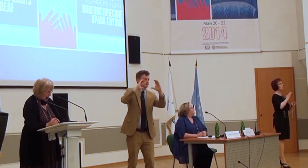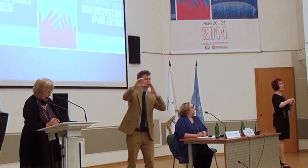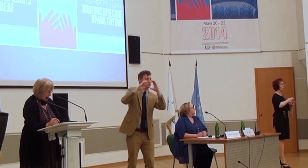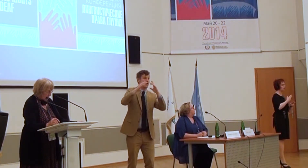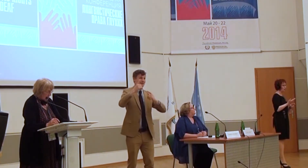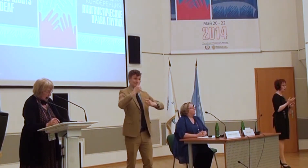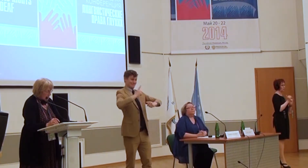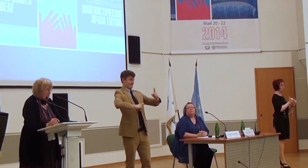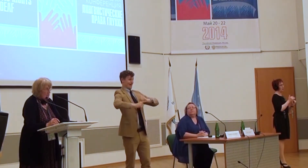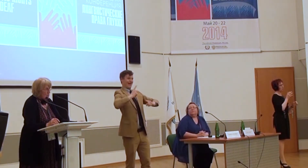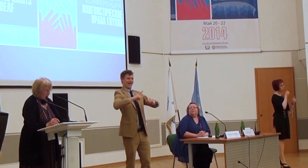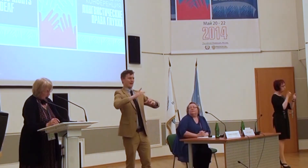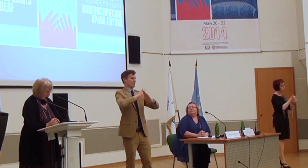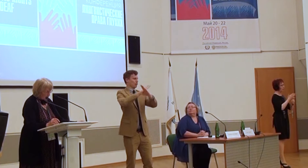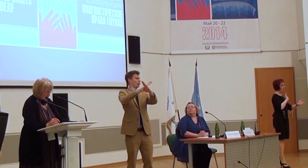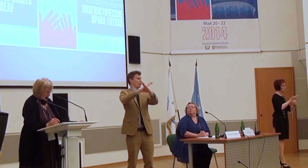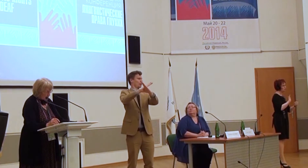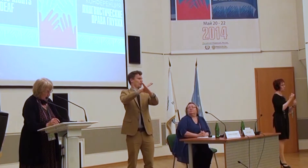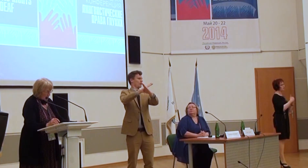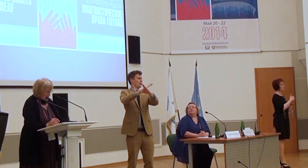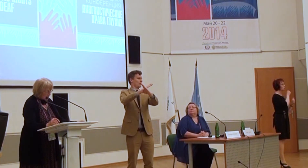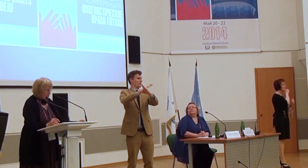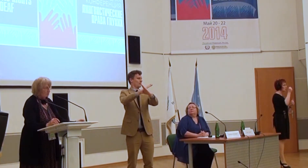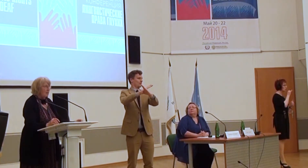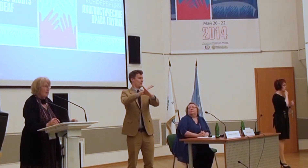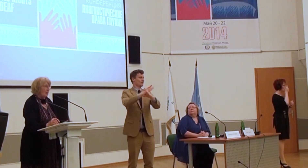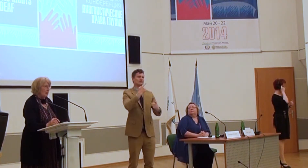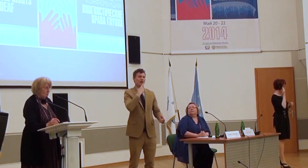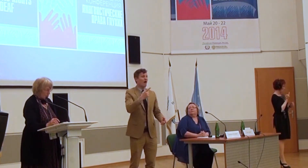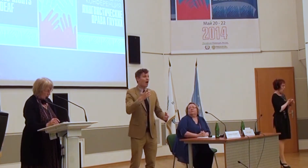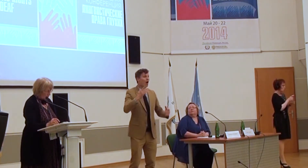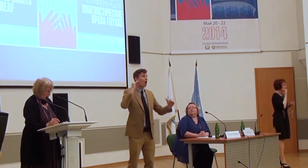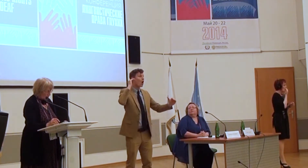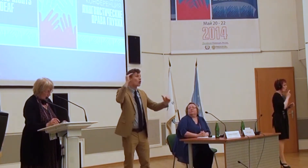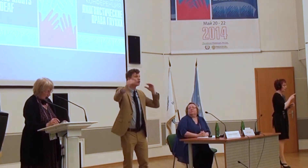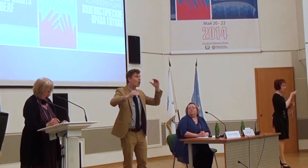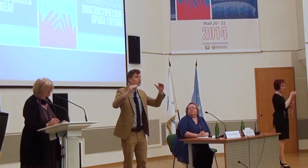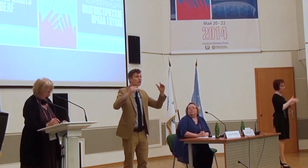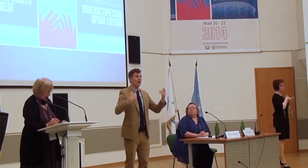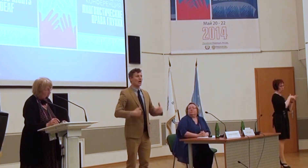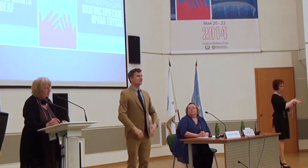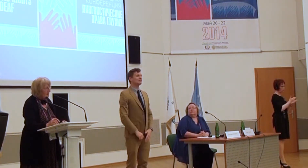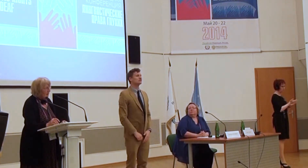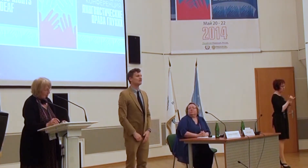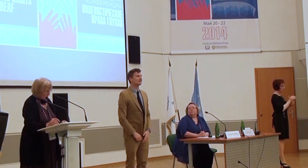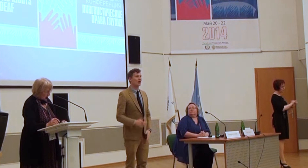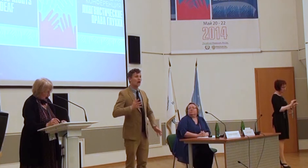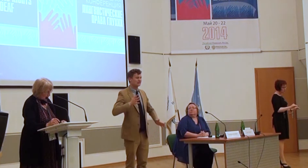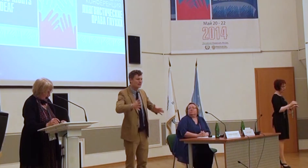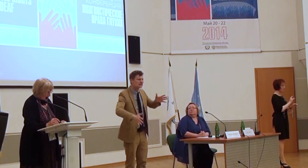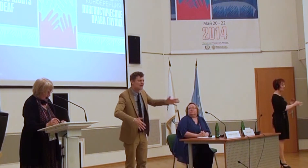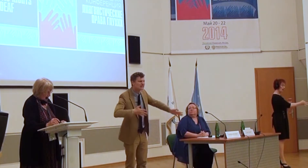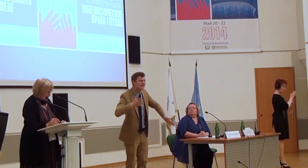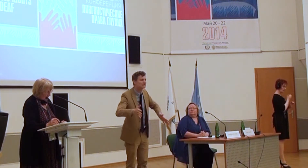deaf child. It's an easy way out for an adult and expects very little in return from a child. And the